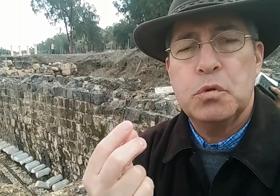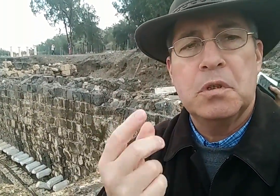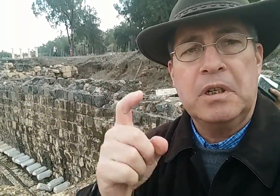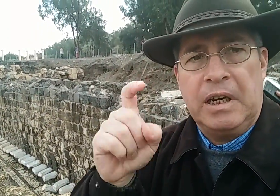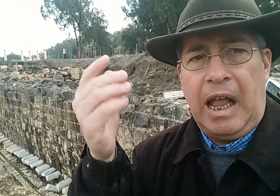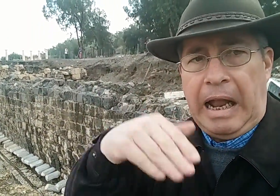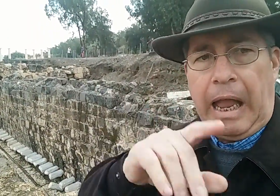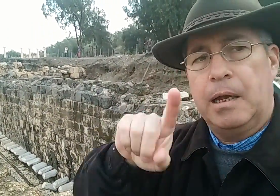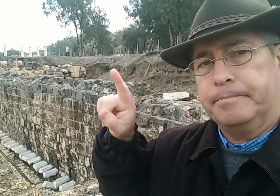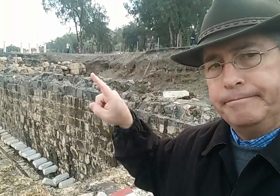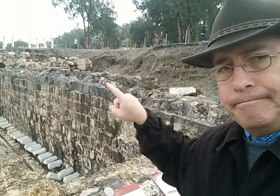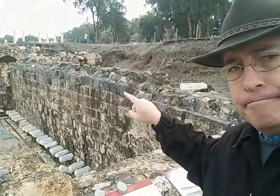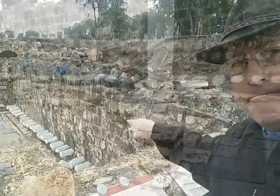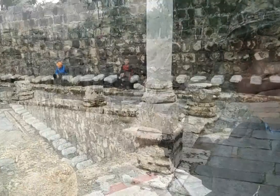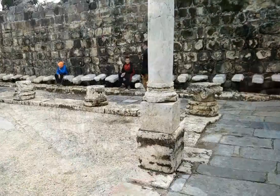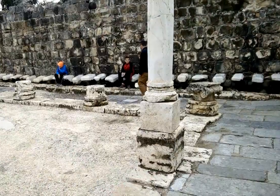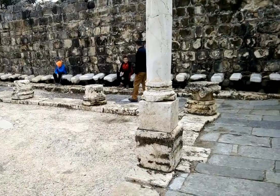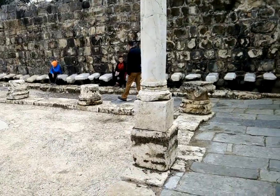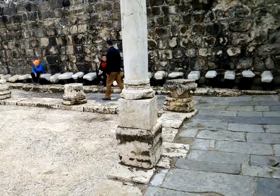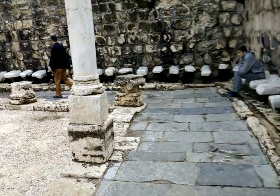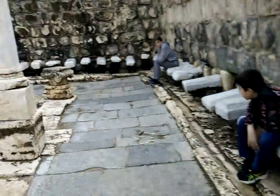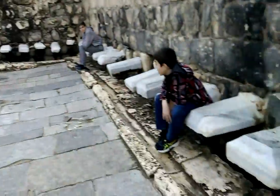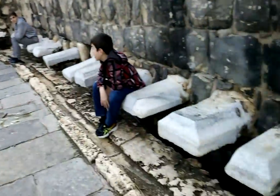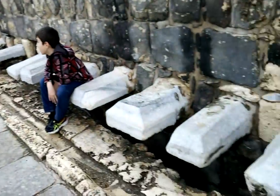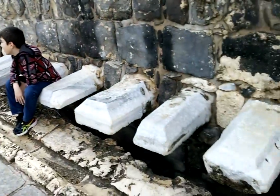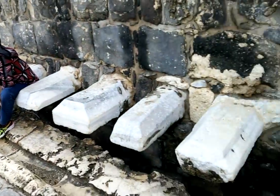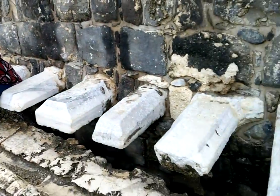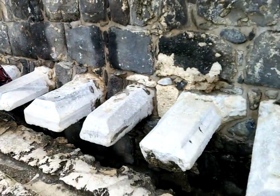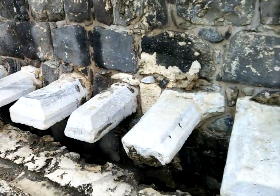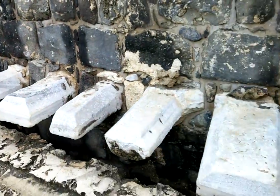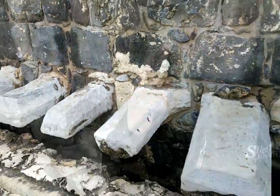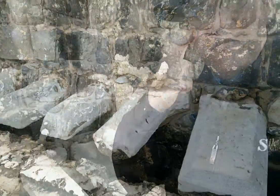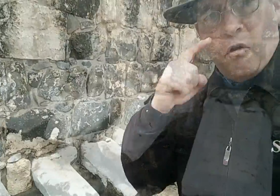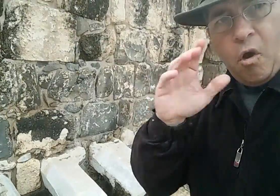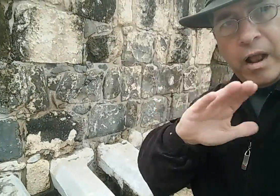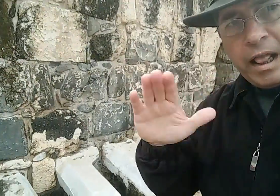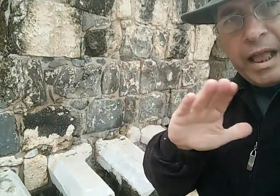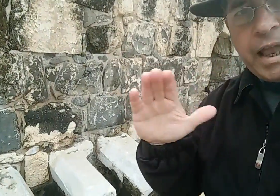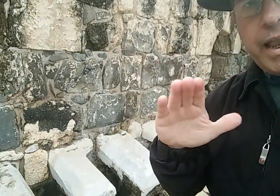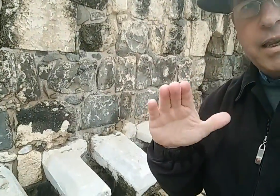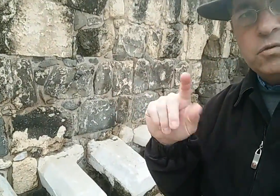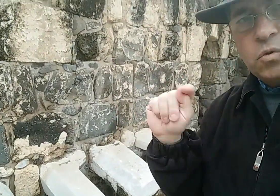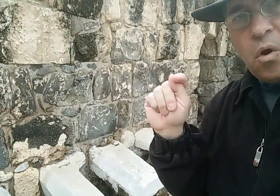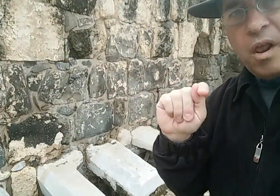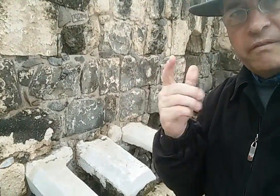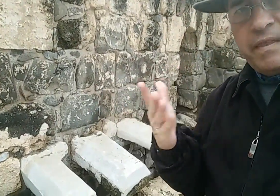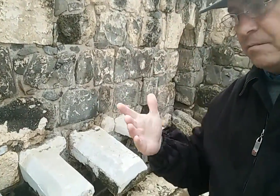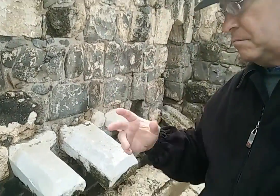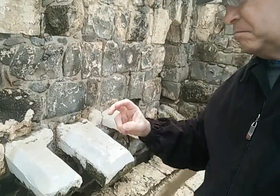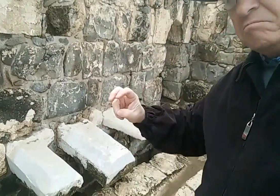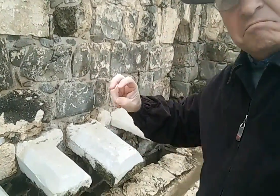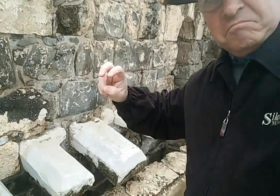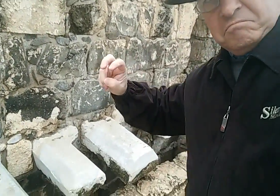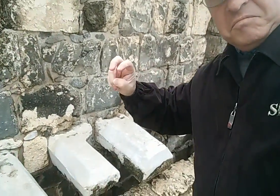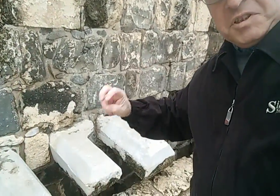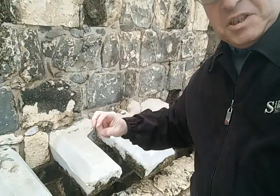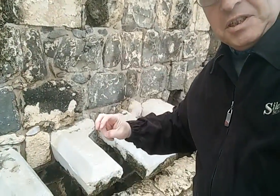else, but this is the bathhouse area. This is what the toilets look like. There was clean water